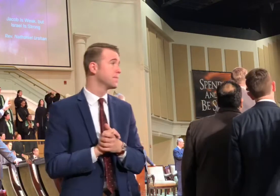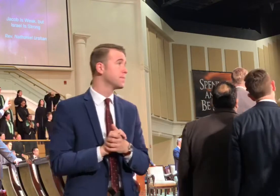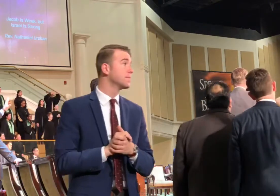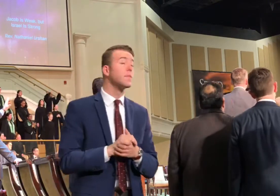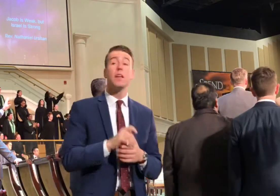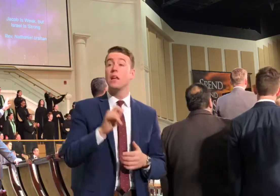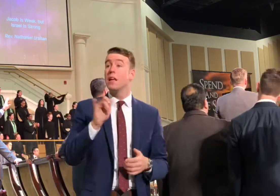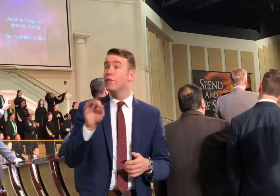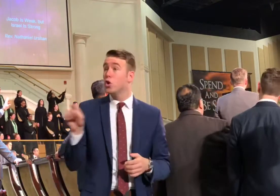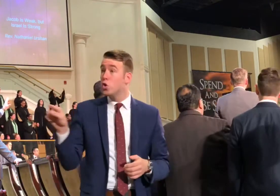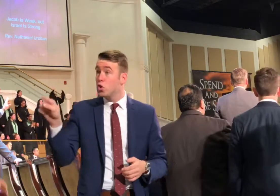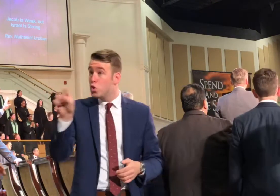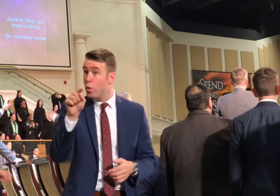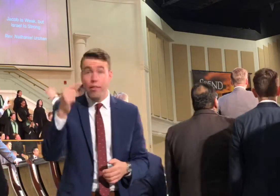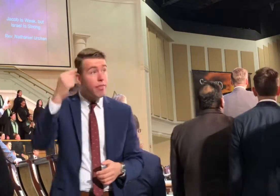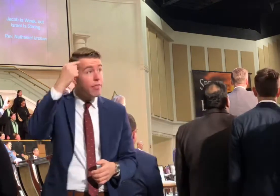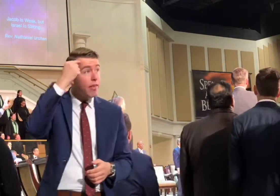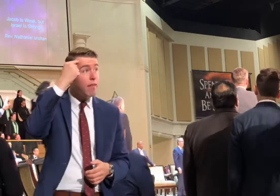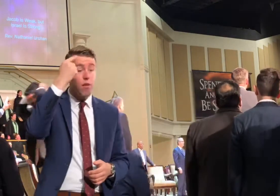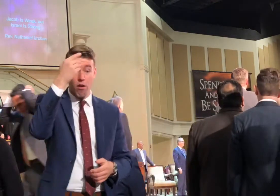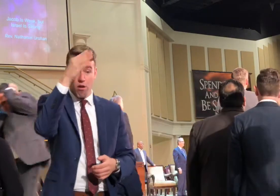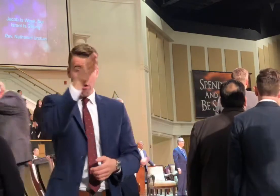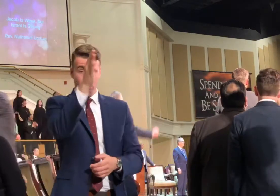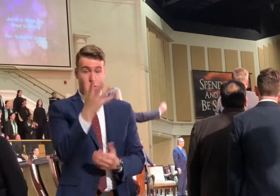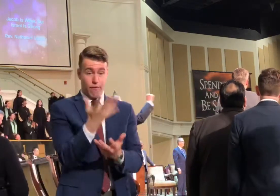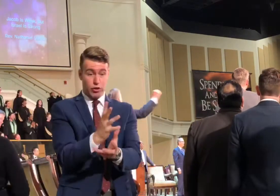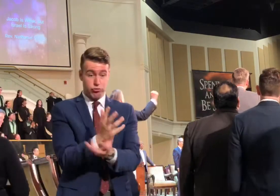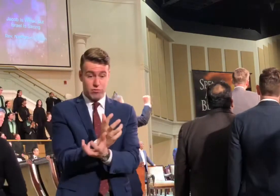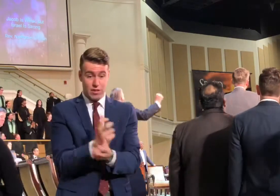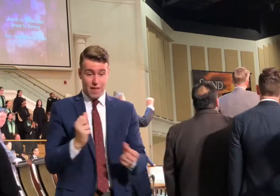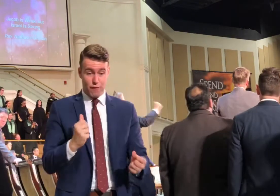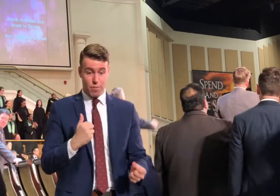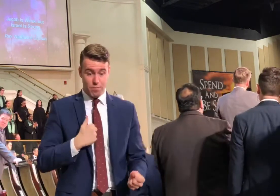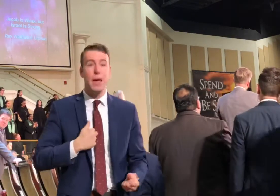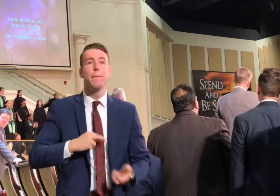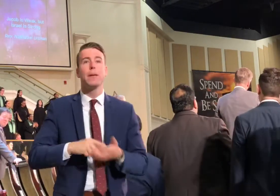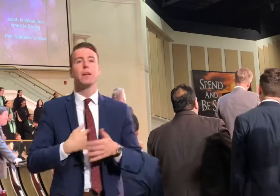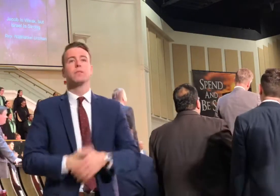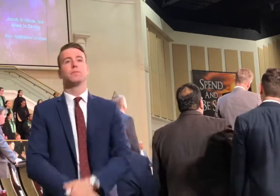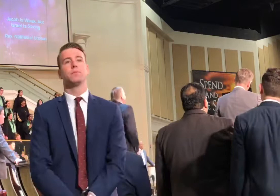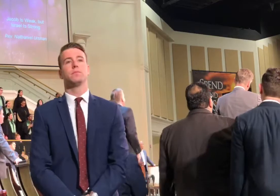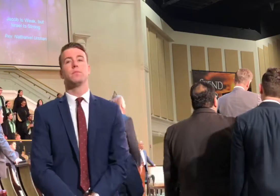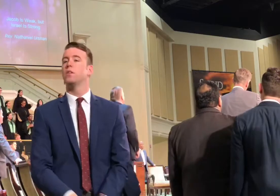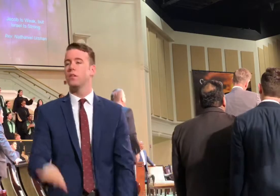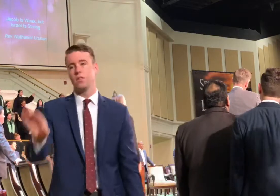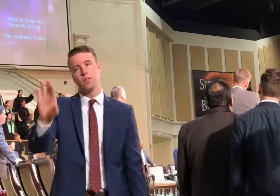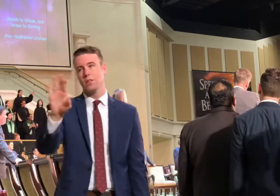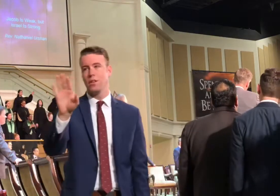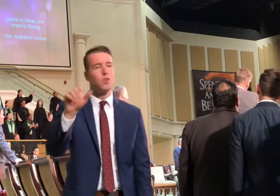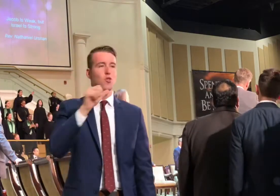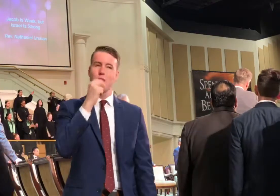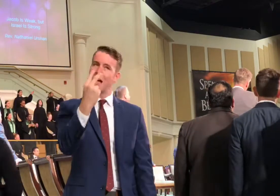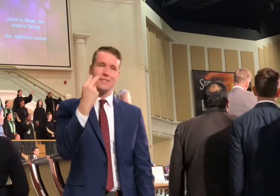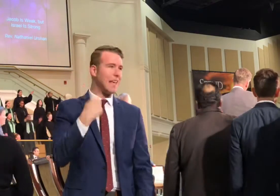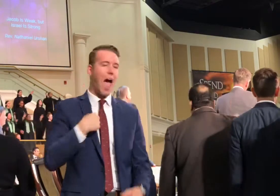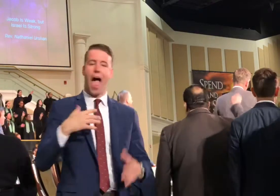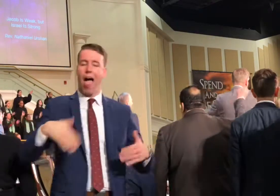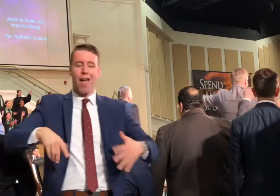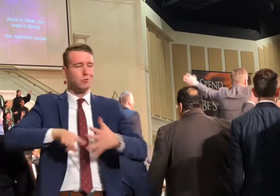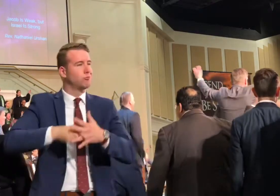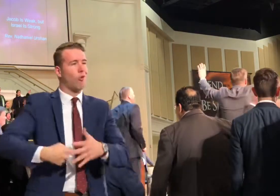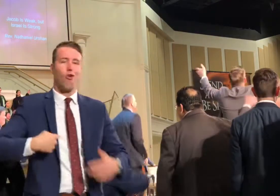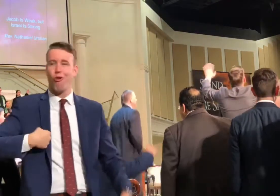And if you think that after God's delivered me, that I'm gonna be quiet, honey, you ain't seen nothing yet.